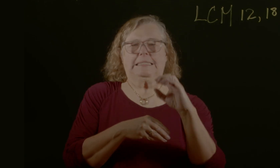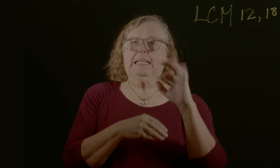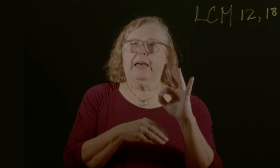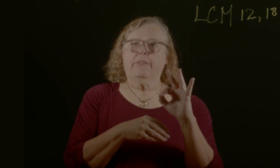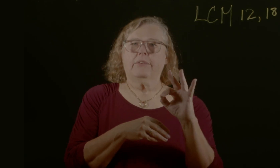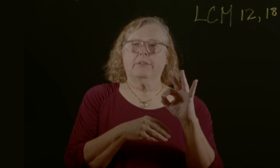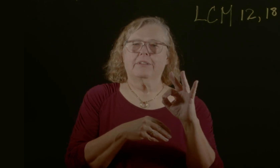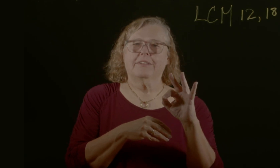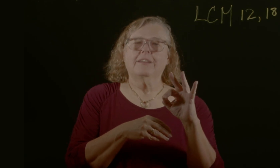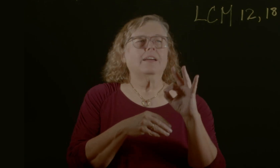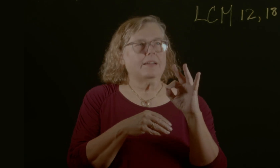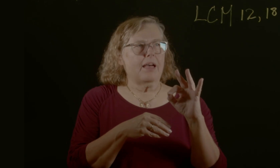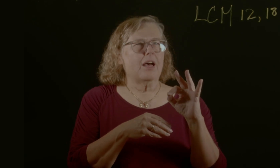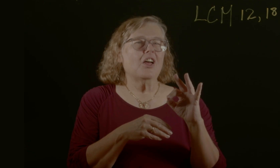GCF? Yeah?